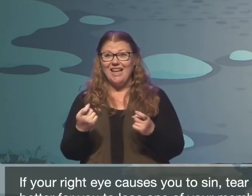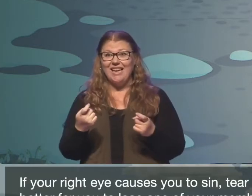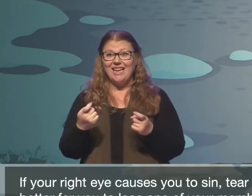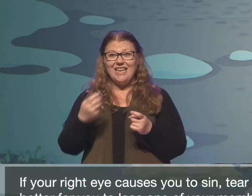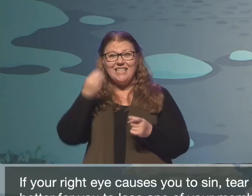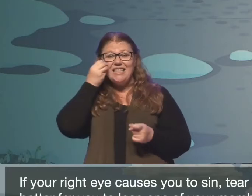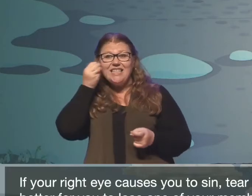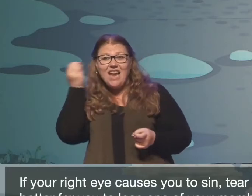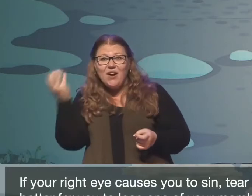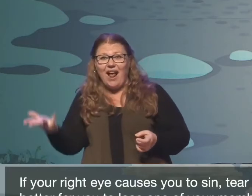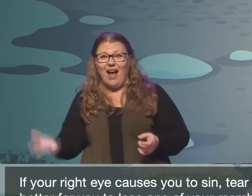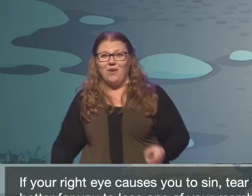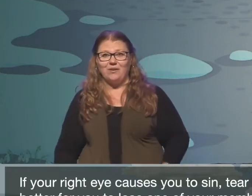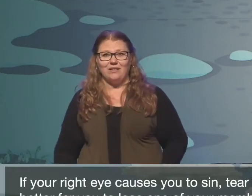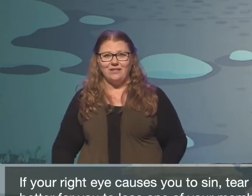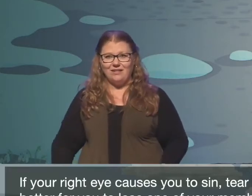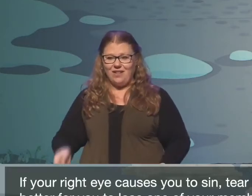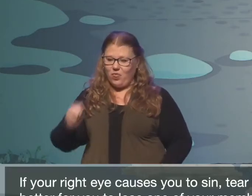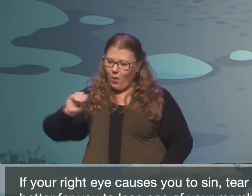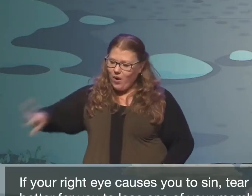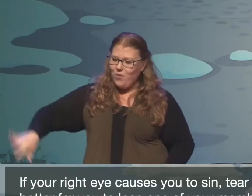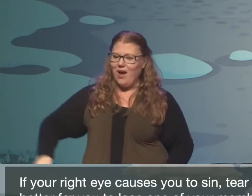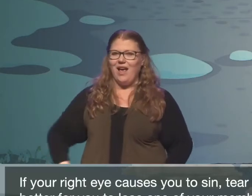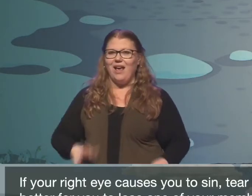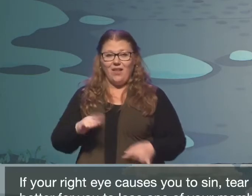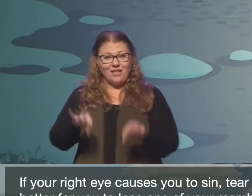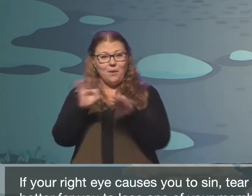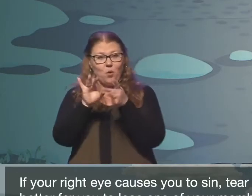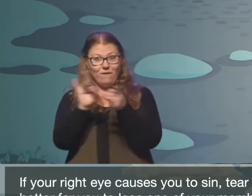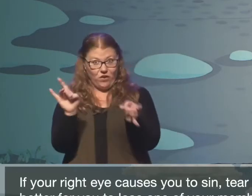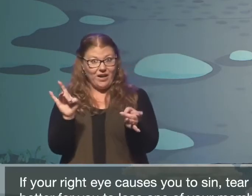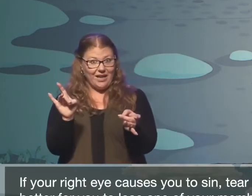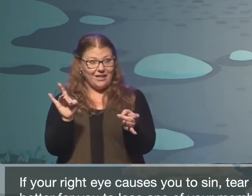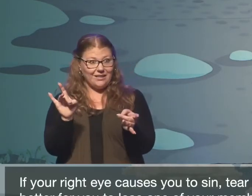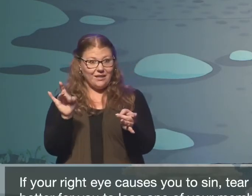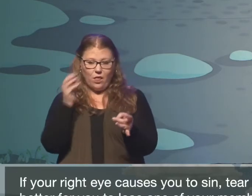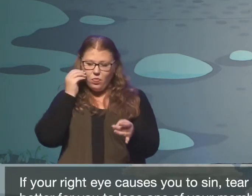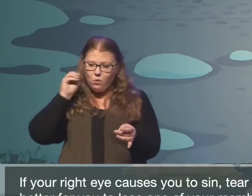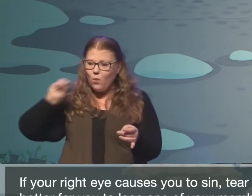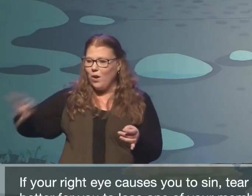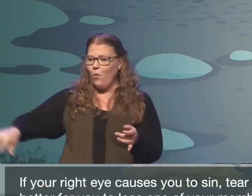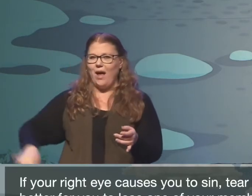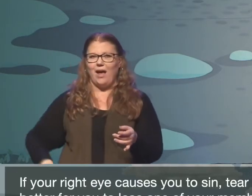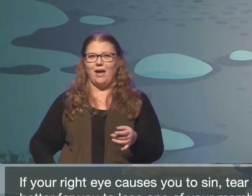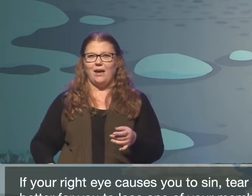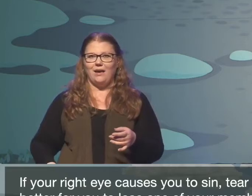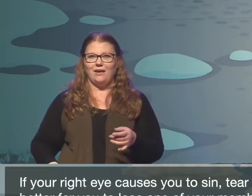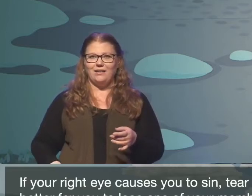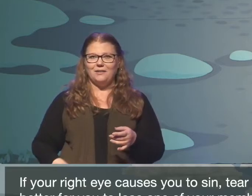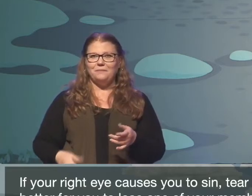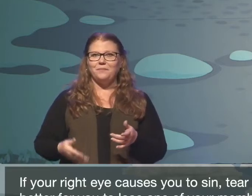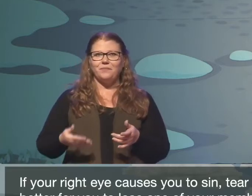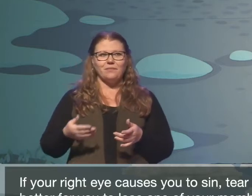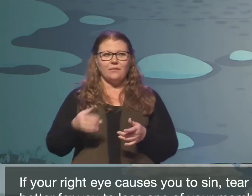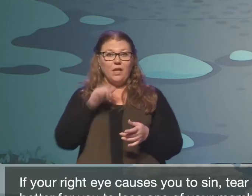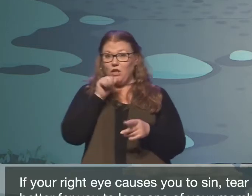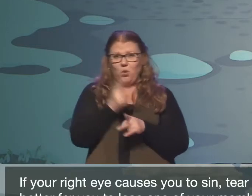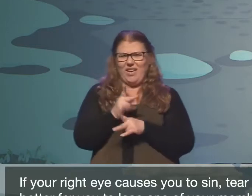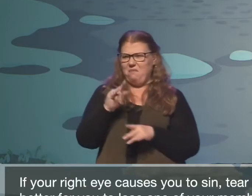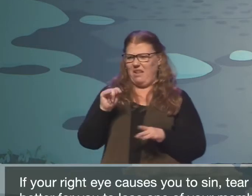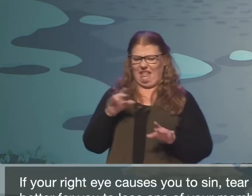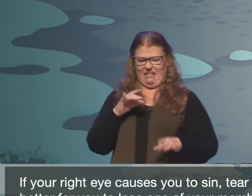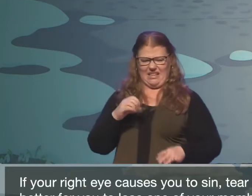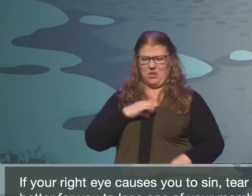tear it out and throw it away. It's an important phrase, by the way. Throw it away. Tear it out, throw it away. Don't keep it. That's